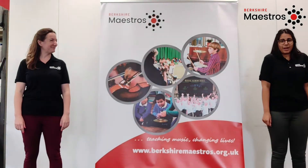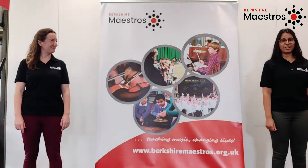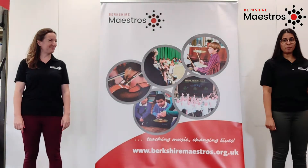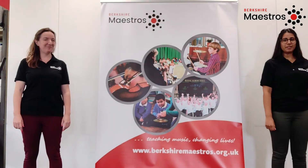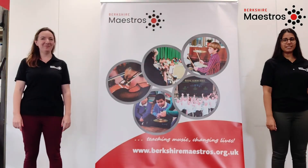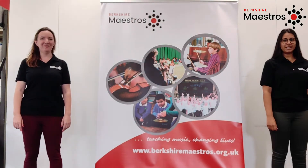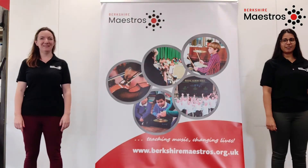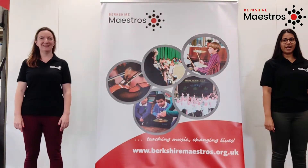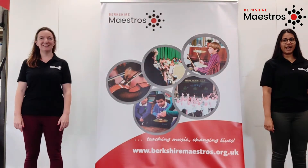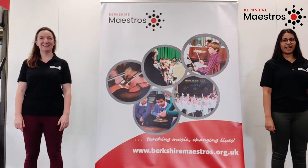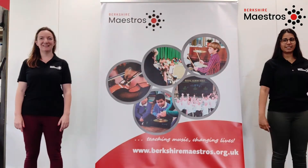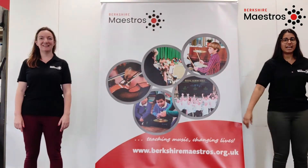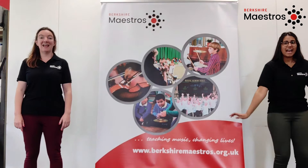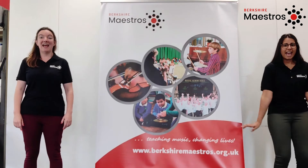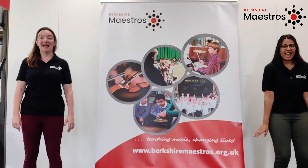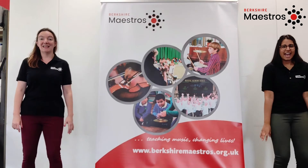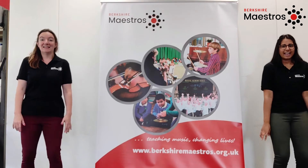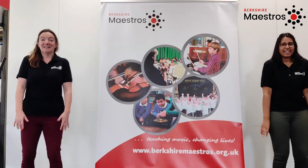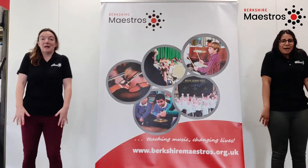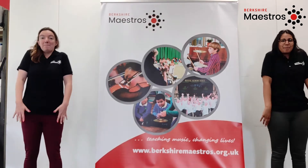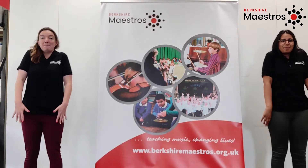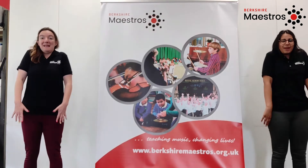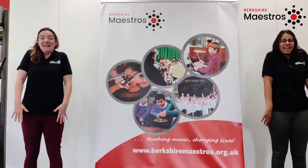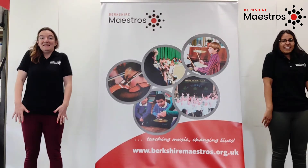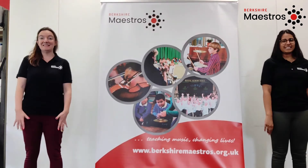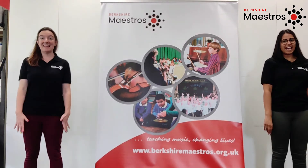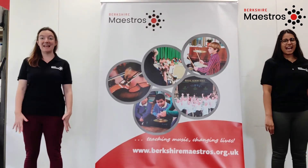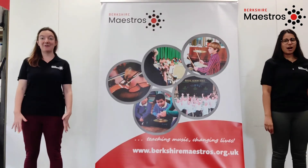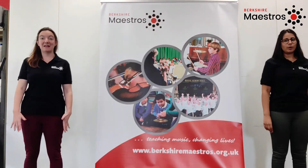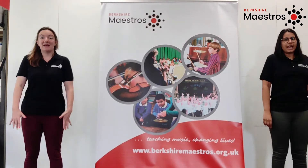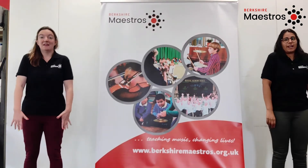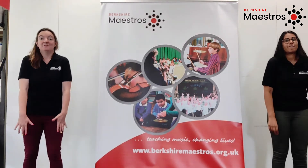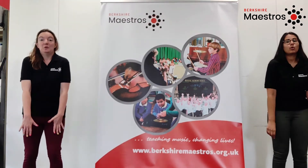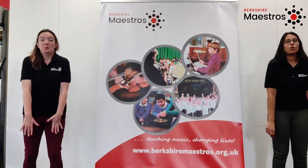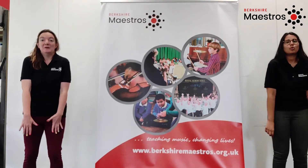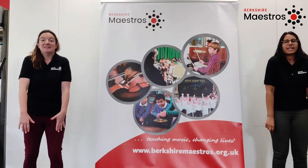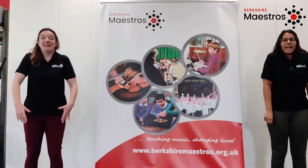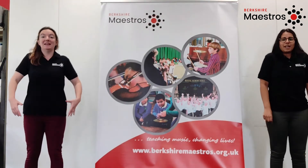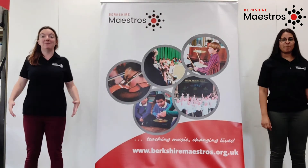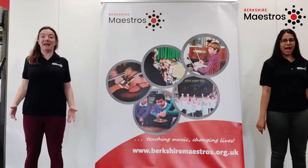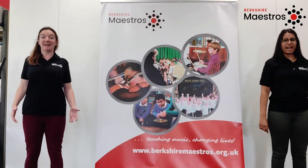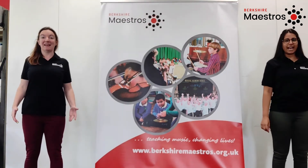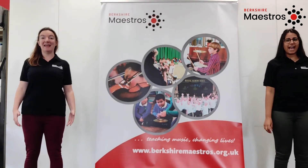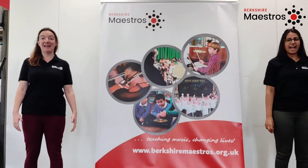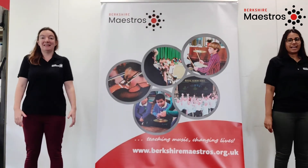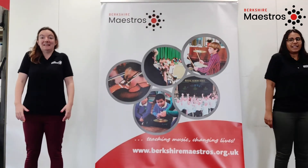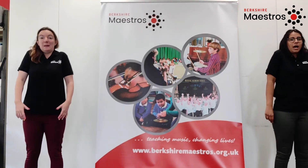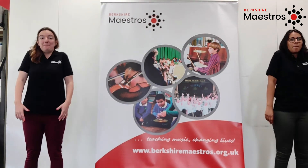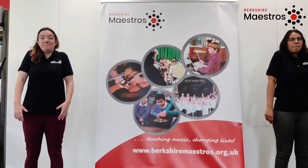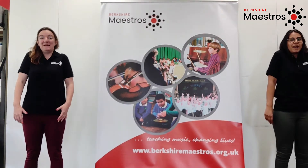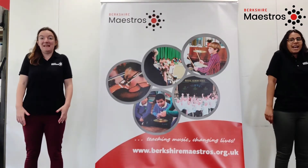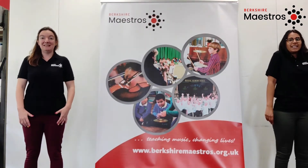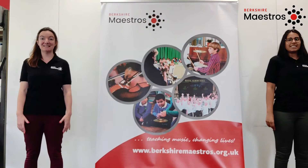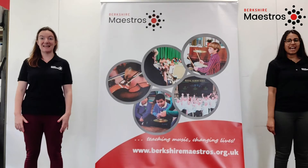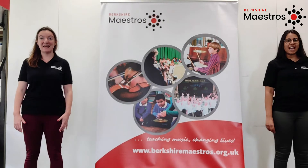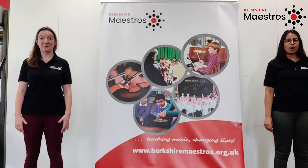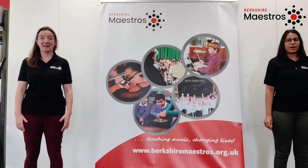and up and a down, and up and a down, and a forward and a back, and an up and a down,